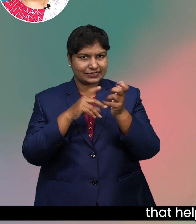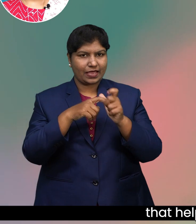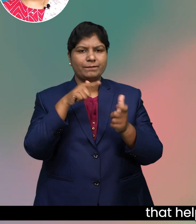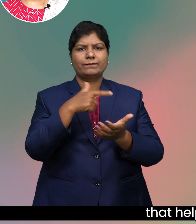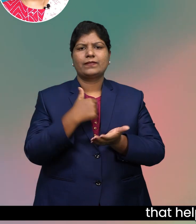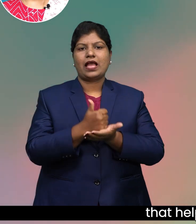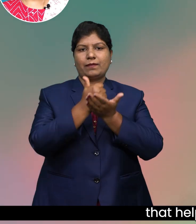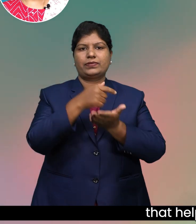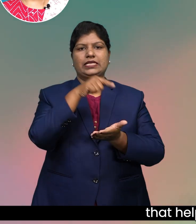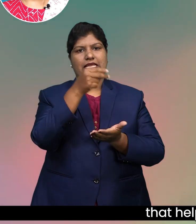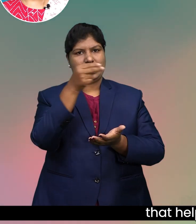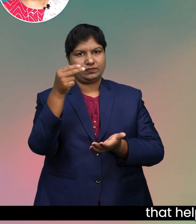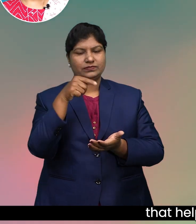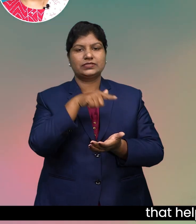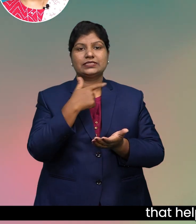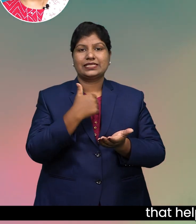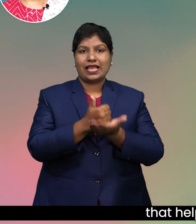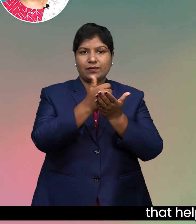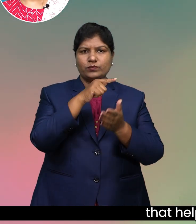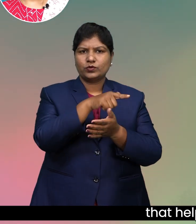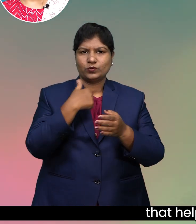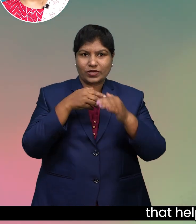that helps the sperm to enter